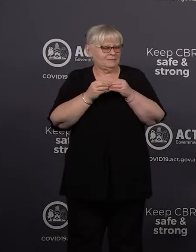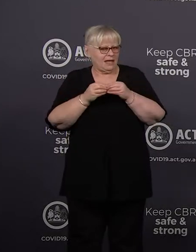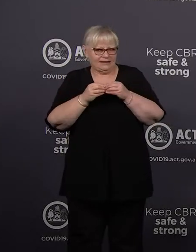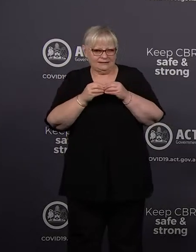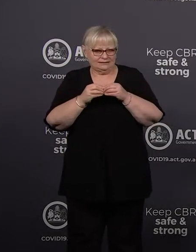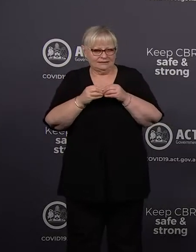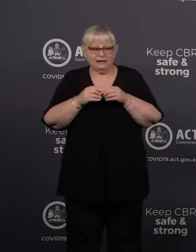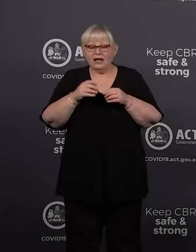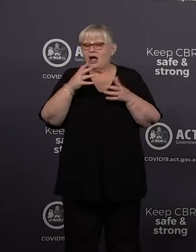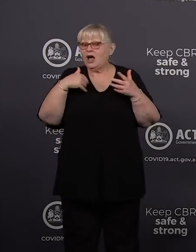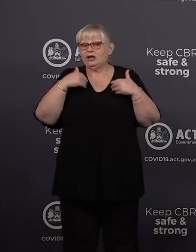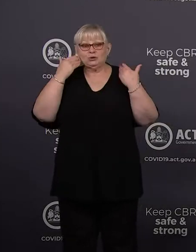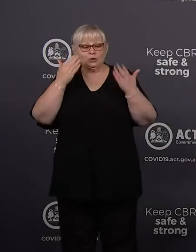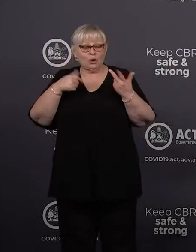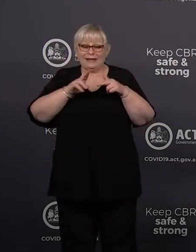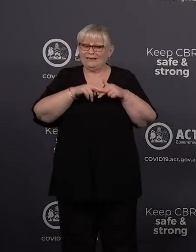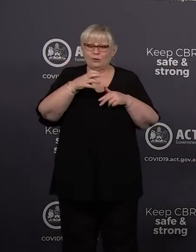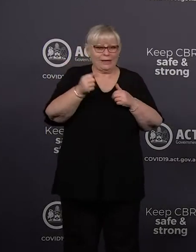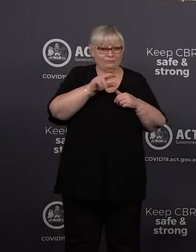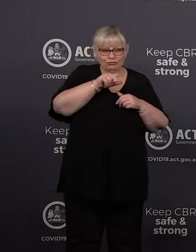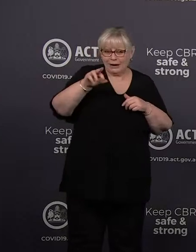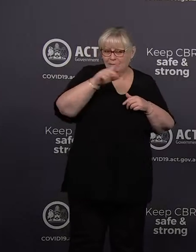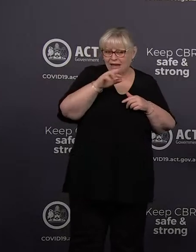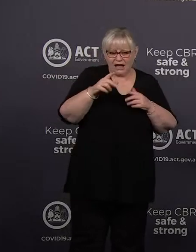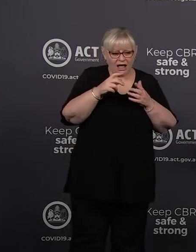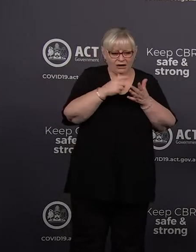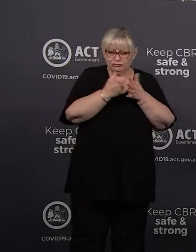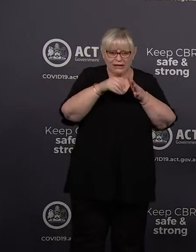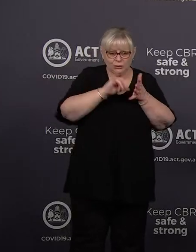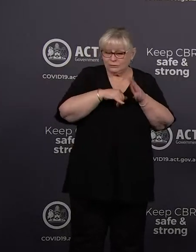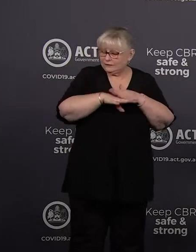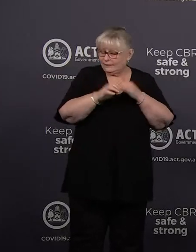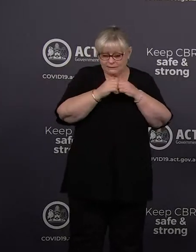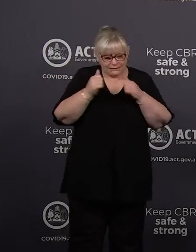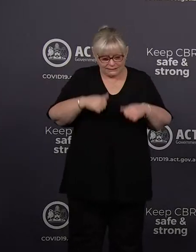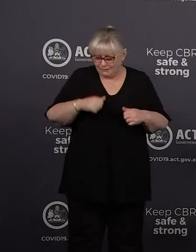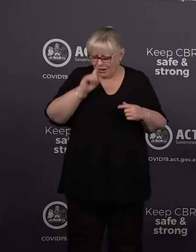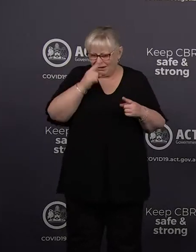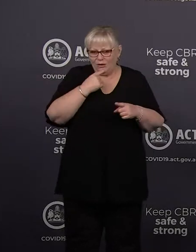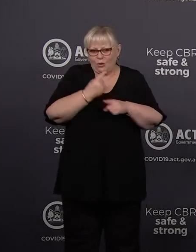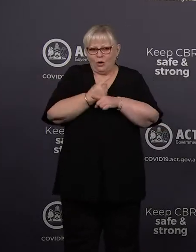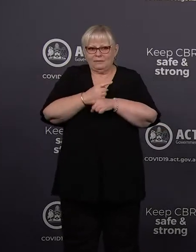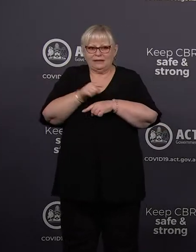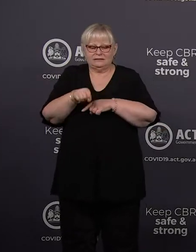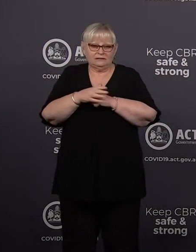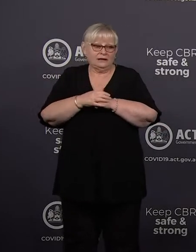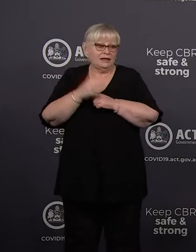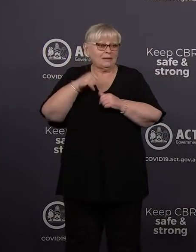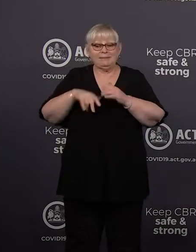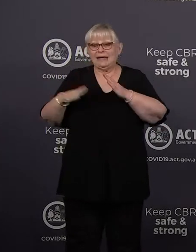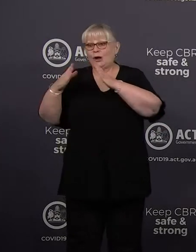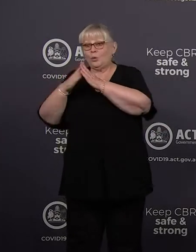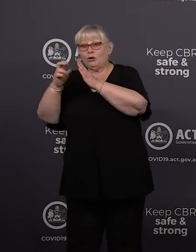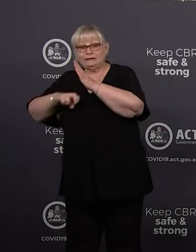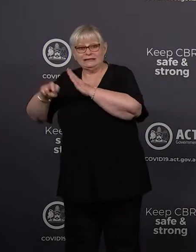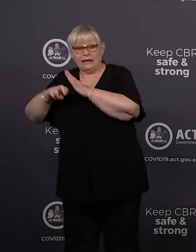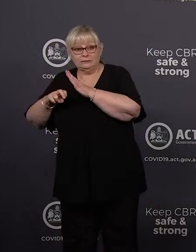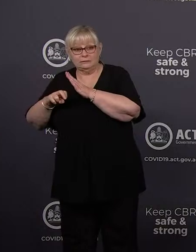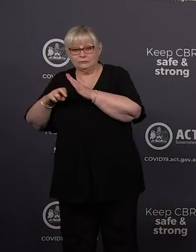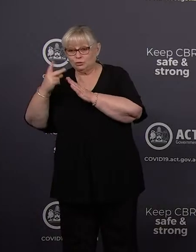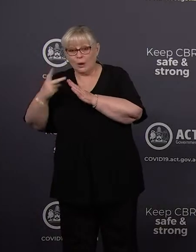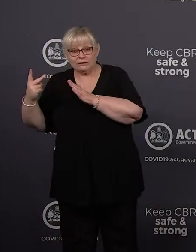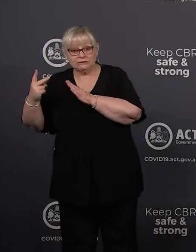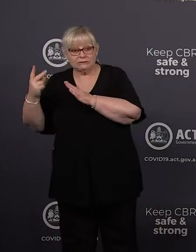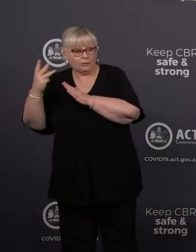comment on whether people have replica records in the system. It may be that they've been in quarantine more than once and we have